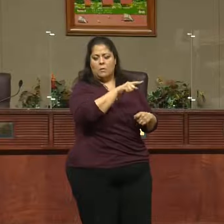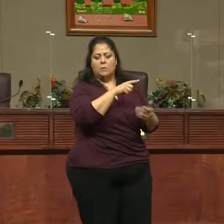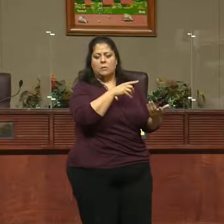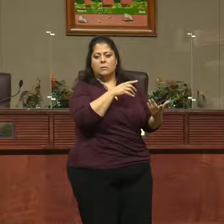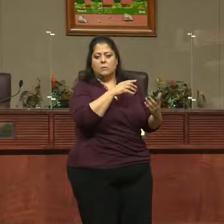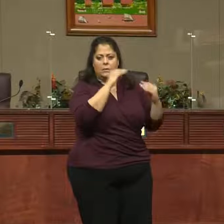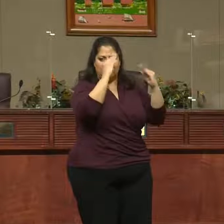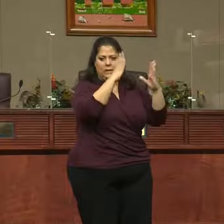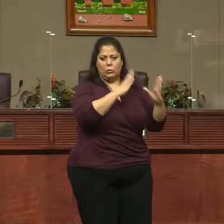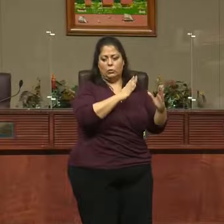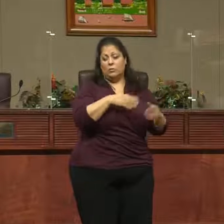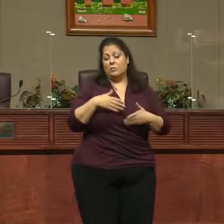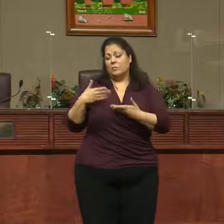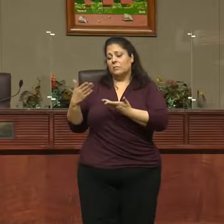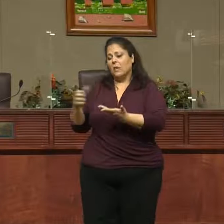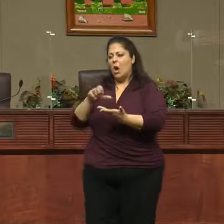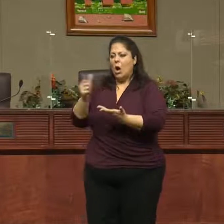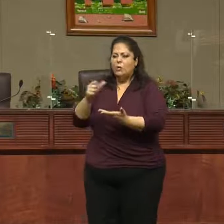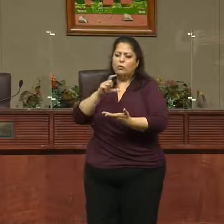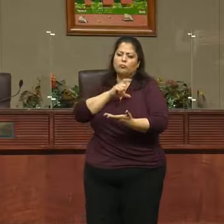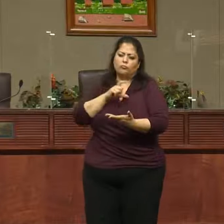Scott?